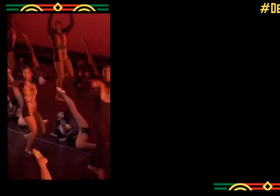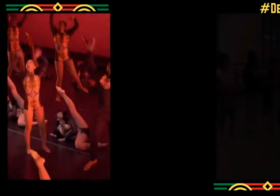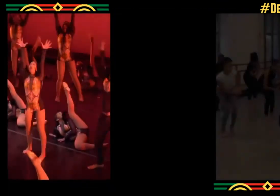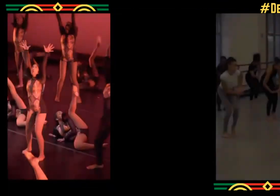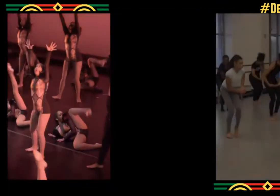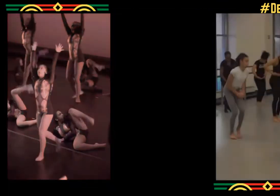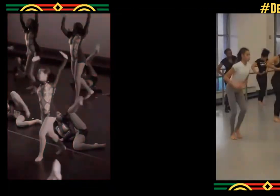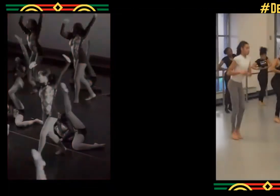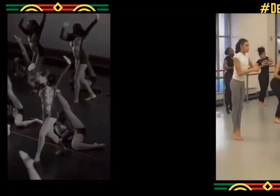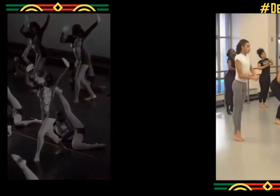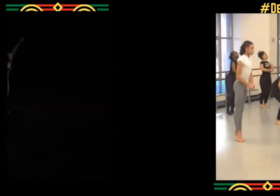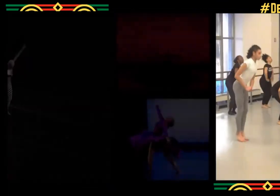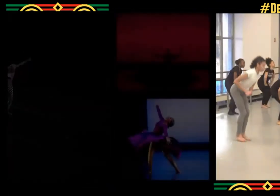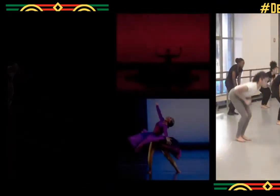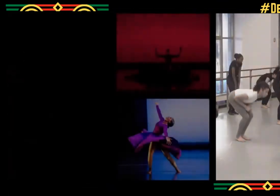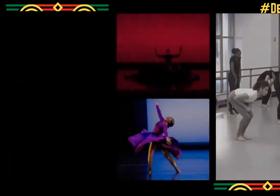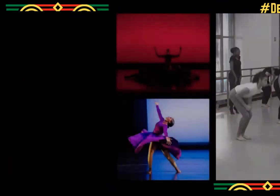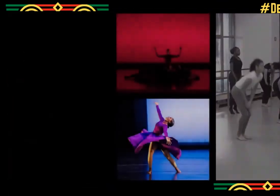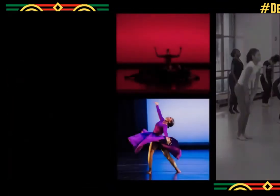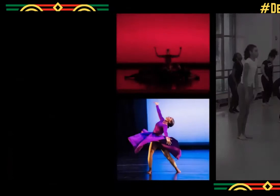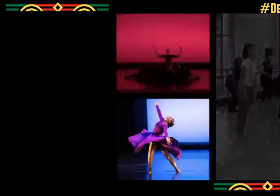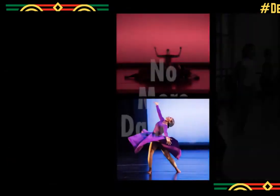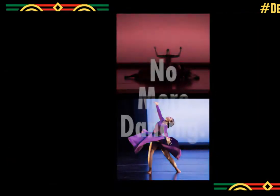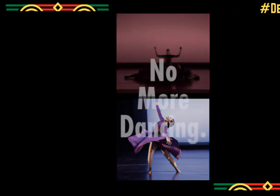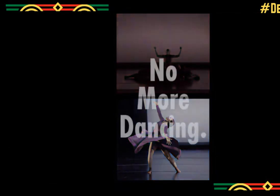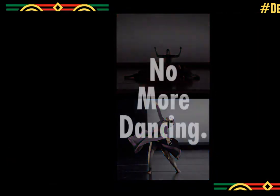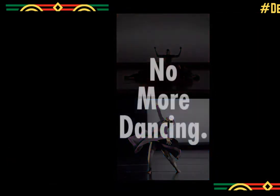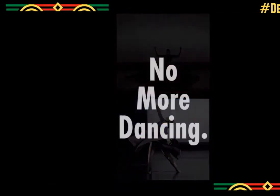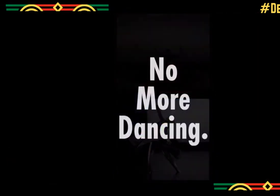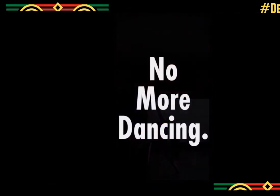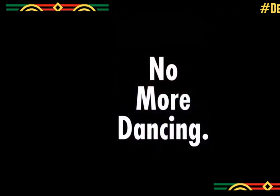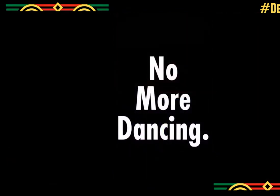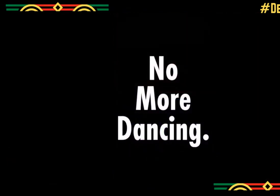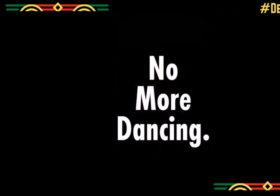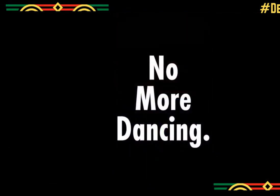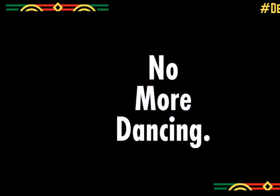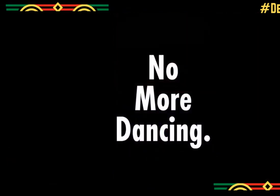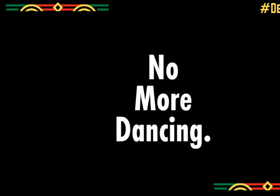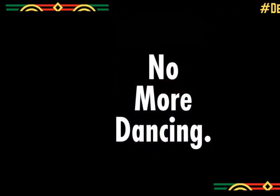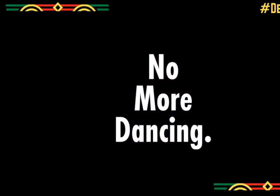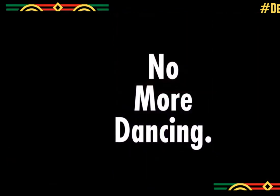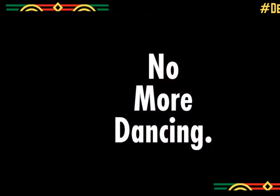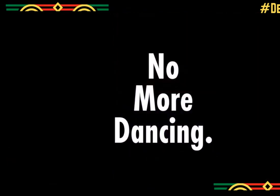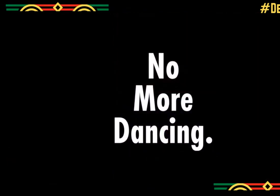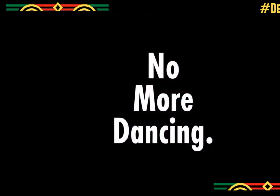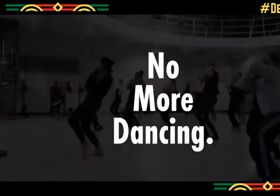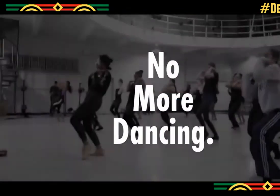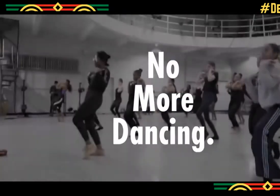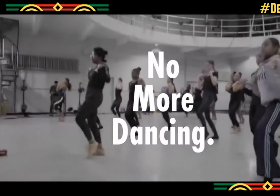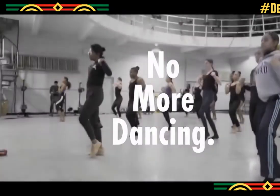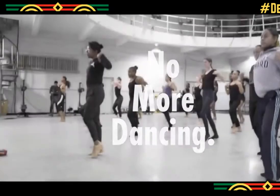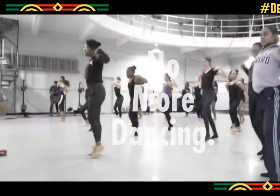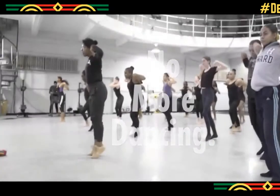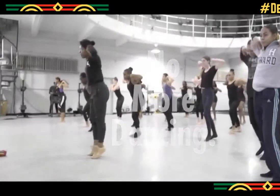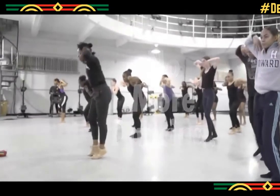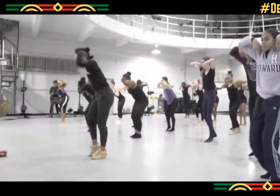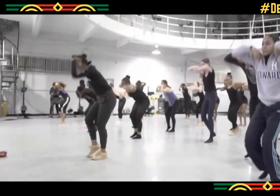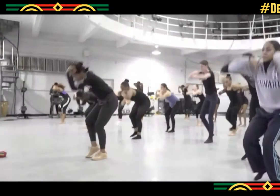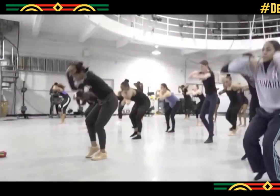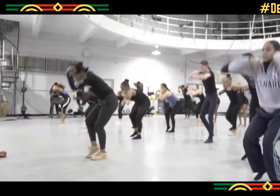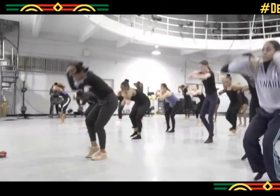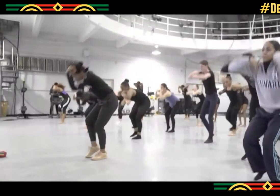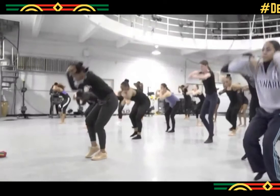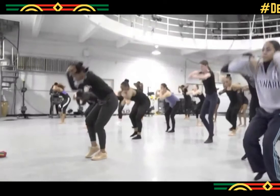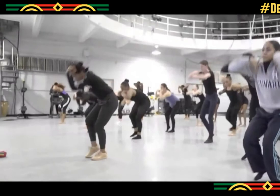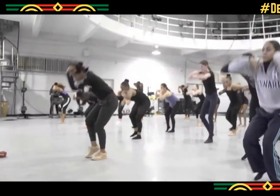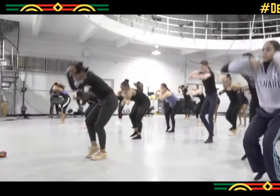more touring, no more performances, no more training, no more dancing. Who could have known that when we went